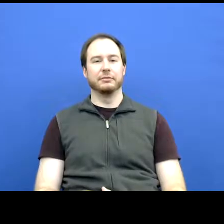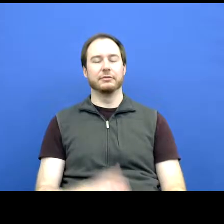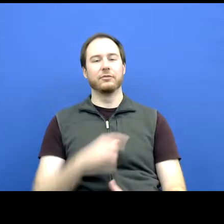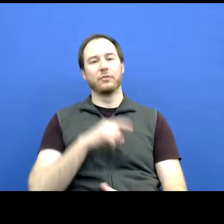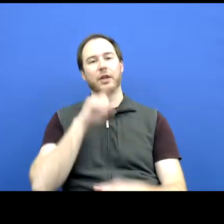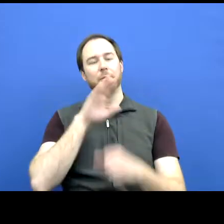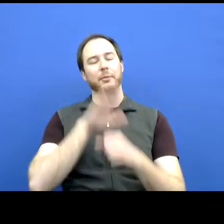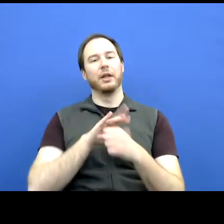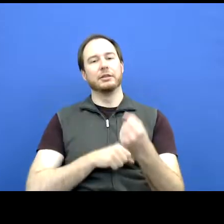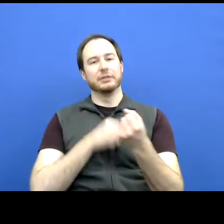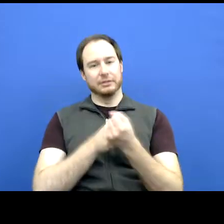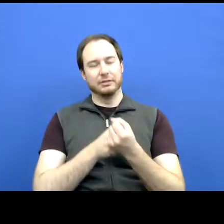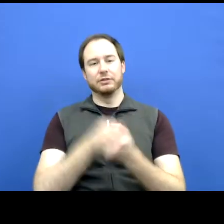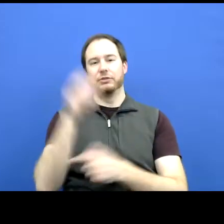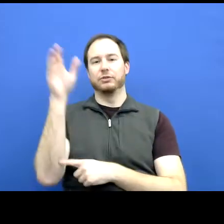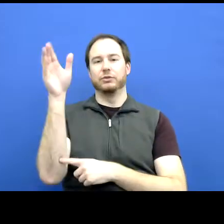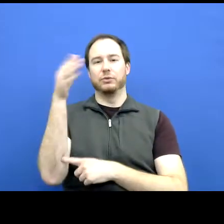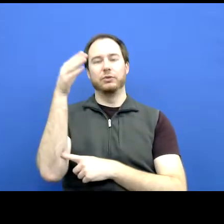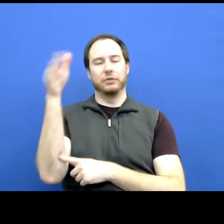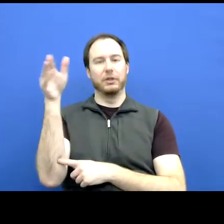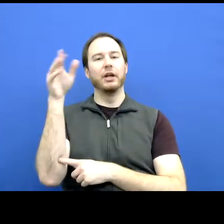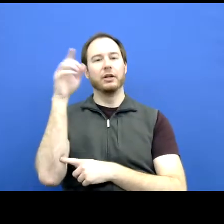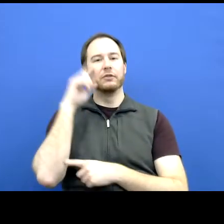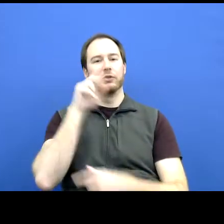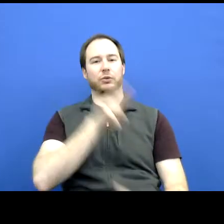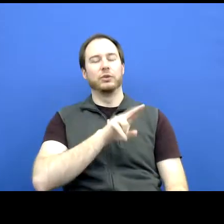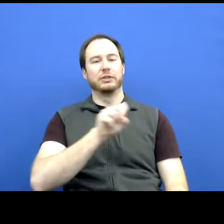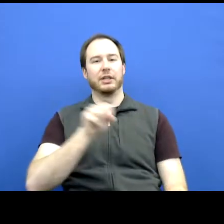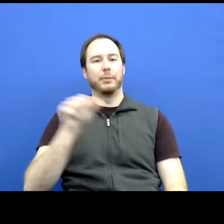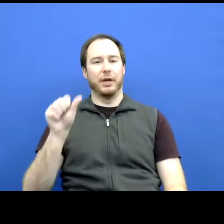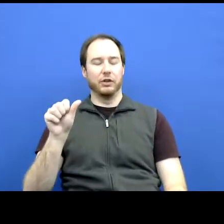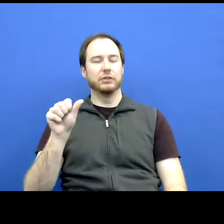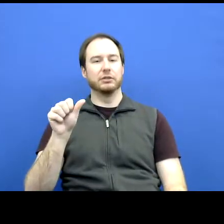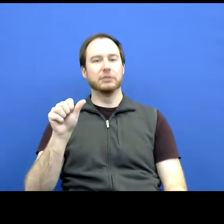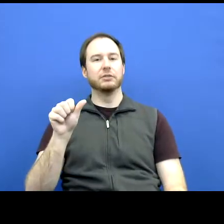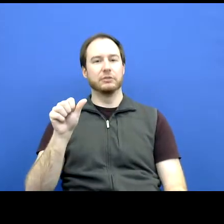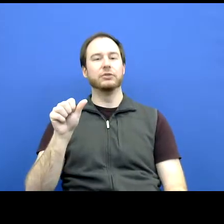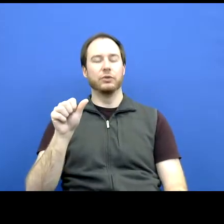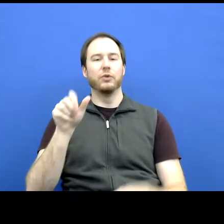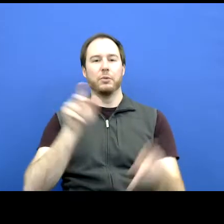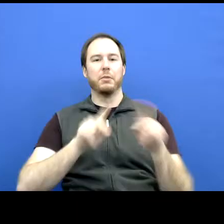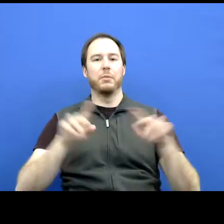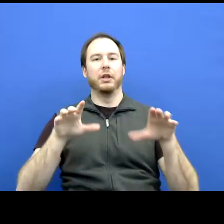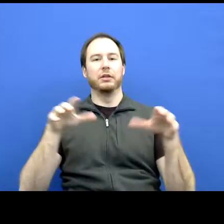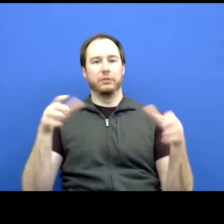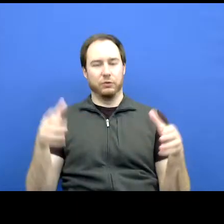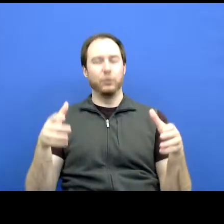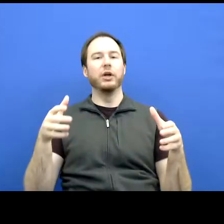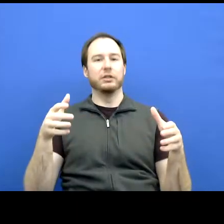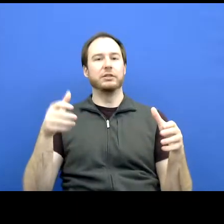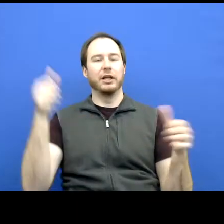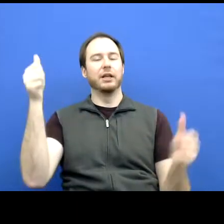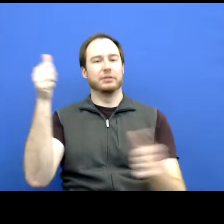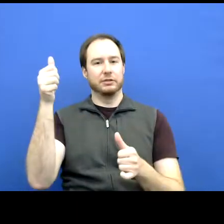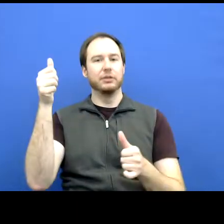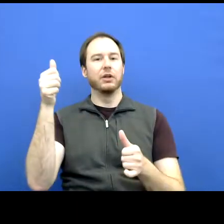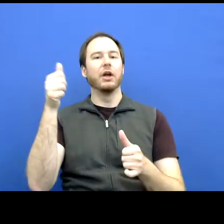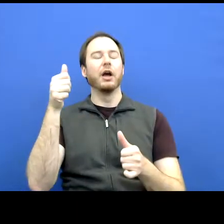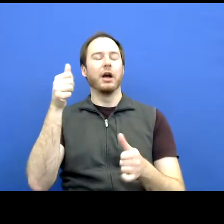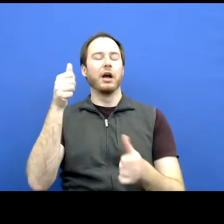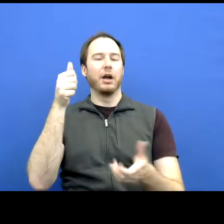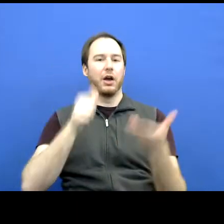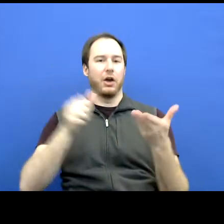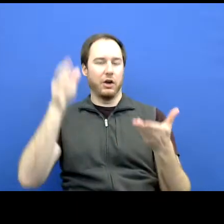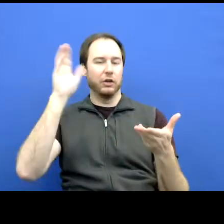I pledge allegiance to the flag of the United States of America and to the republic which is